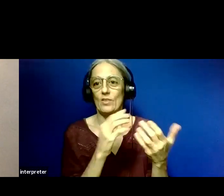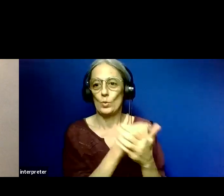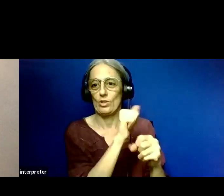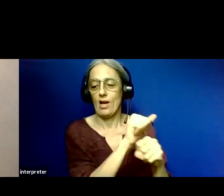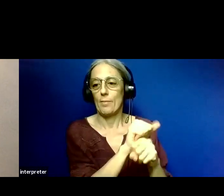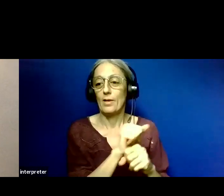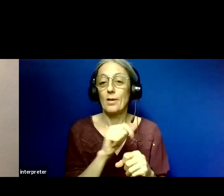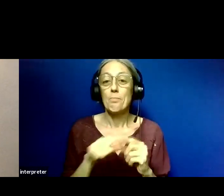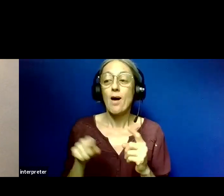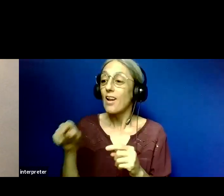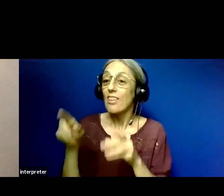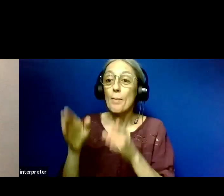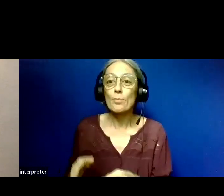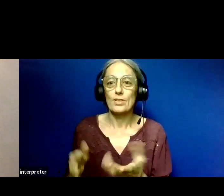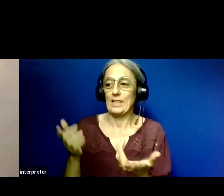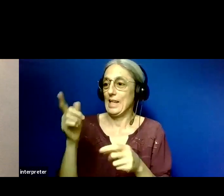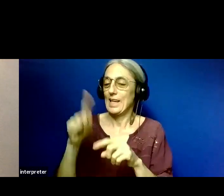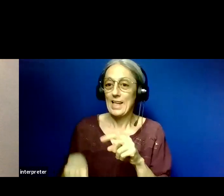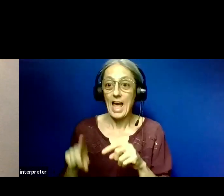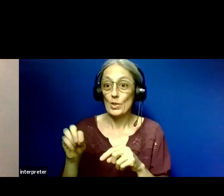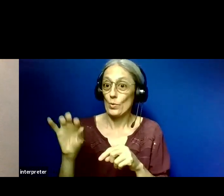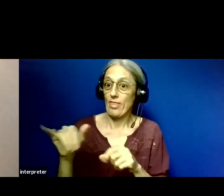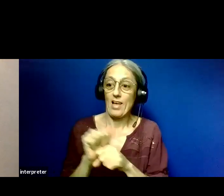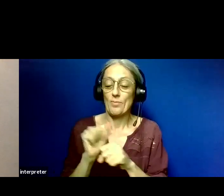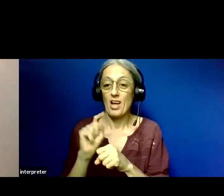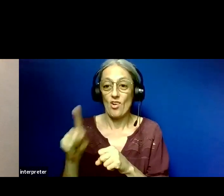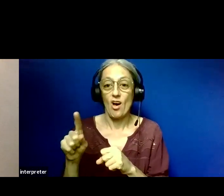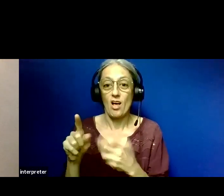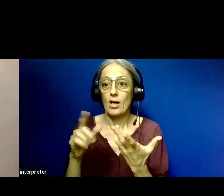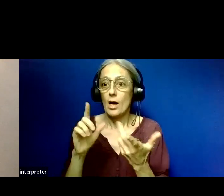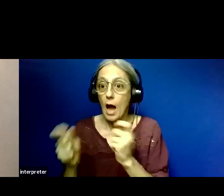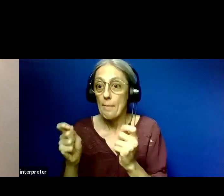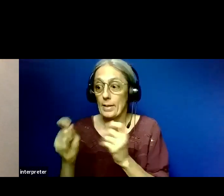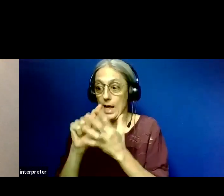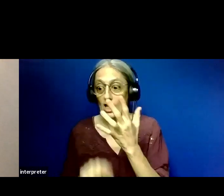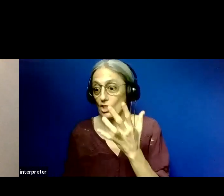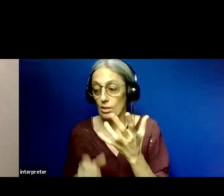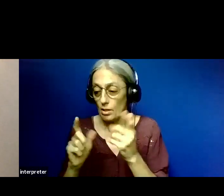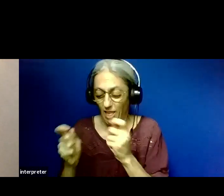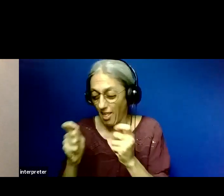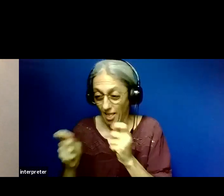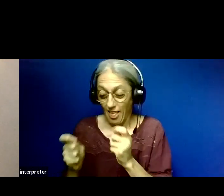functions because there is no accommodation that can keep them safe, we do try to move them to another position.